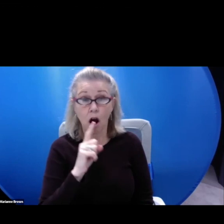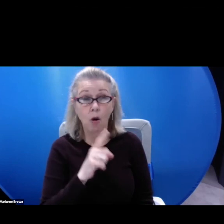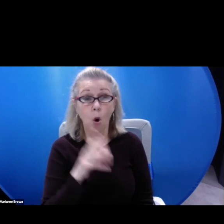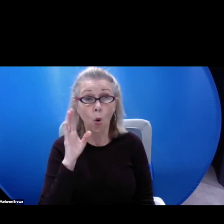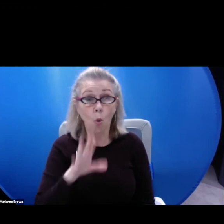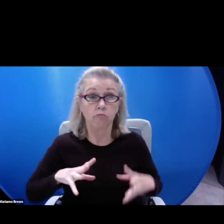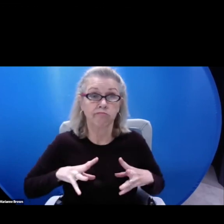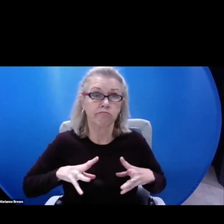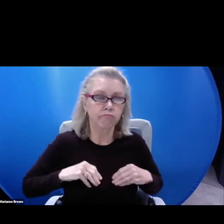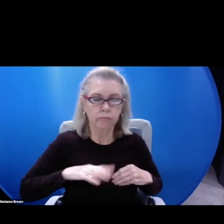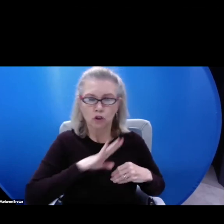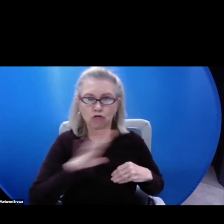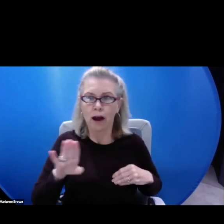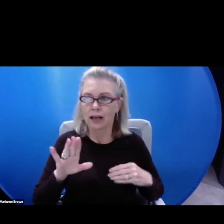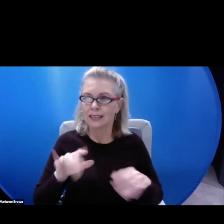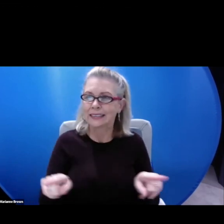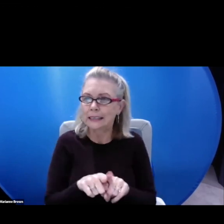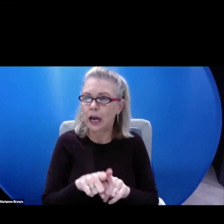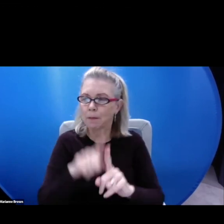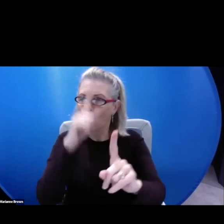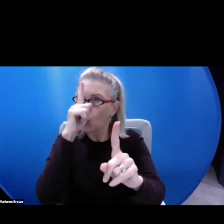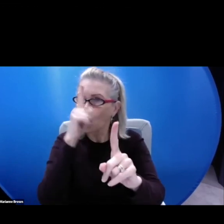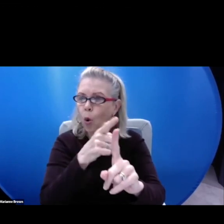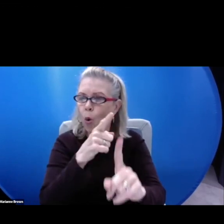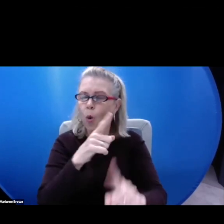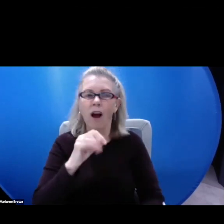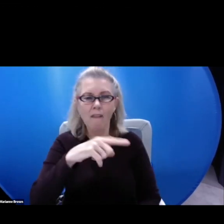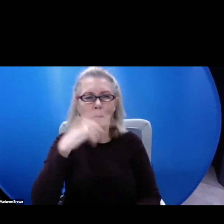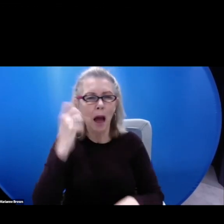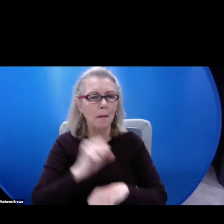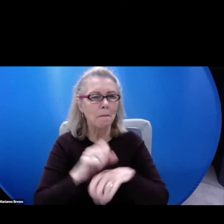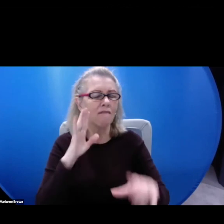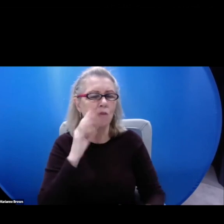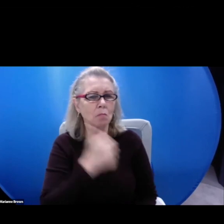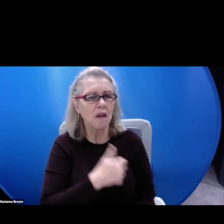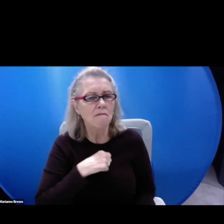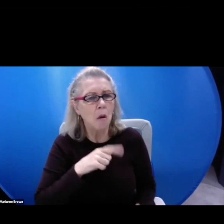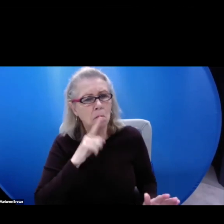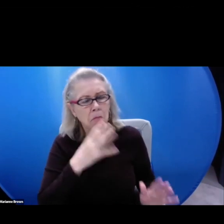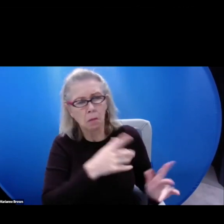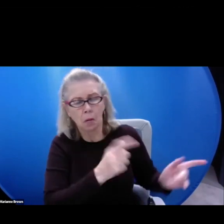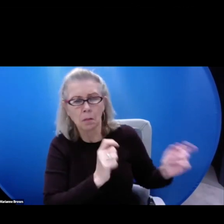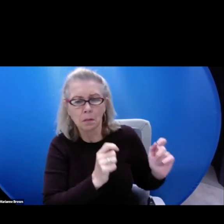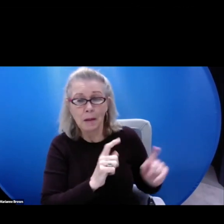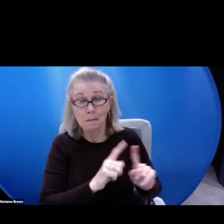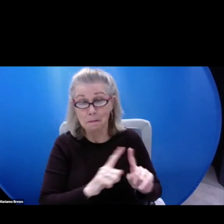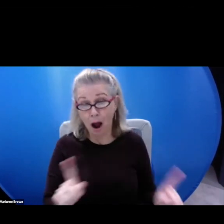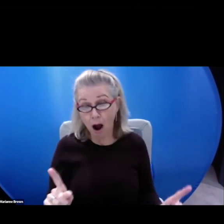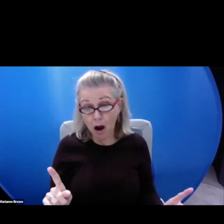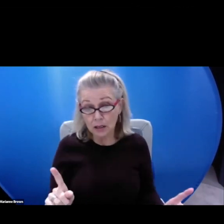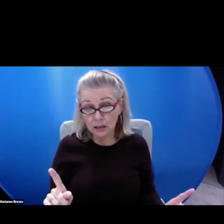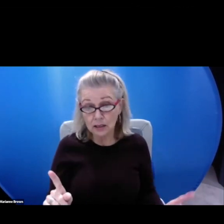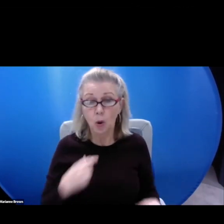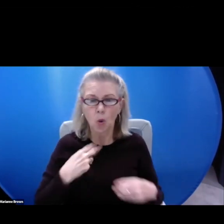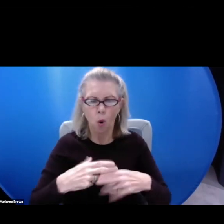the goals and methods of Black Mountain College for themselves. However, BMC might have served